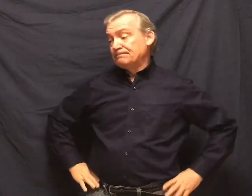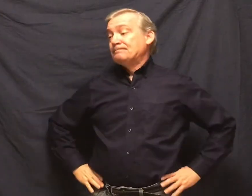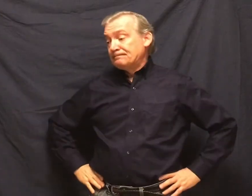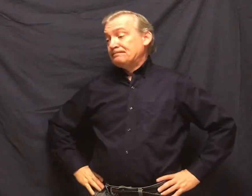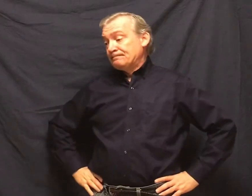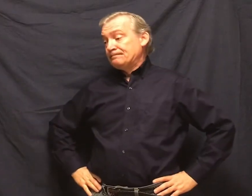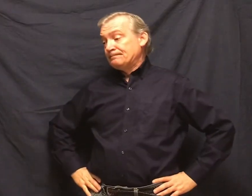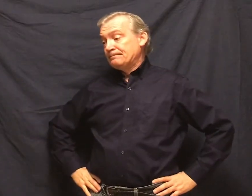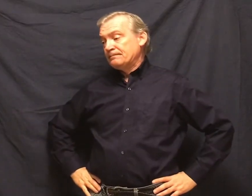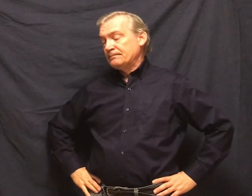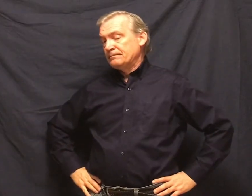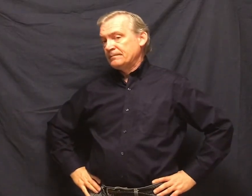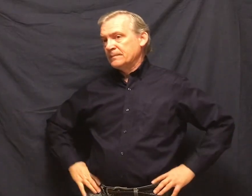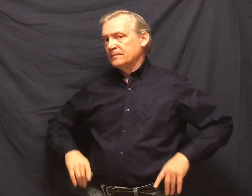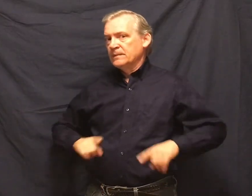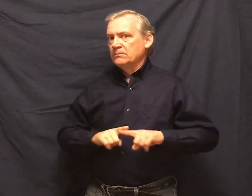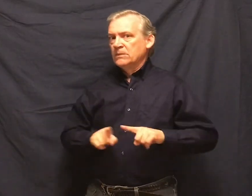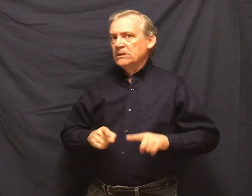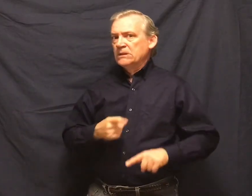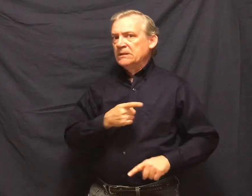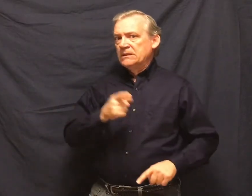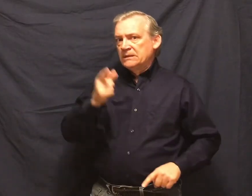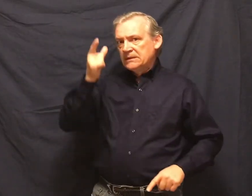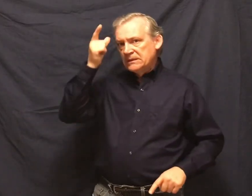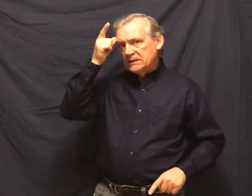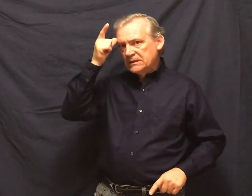But the doubt was too much for him. Don't you think he will?